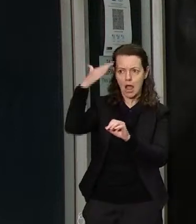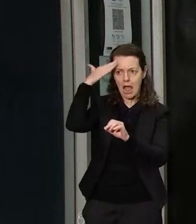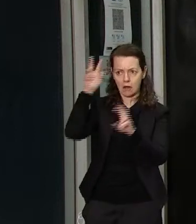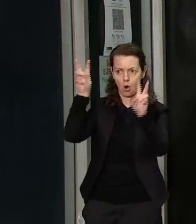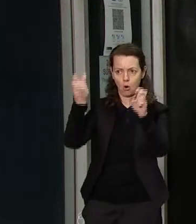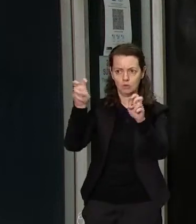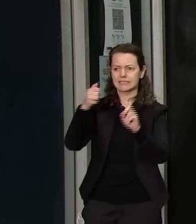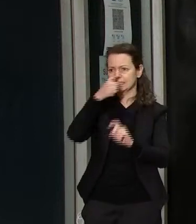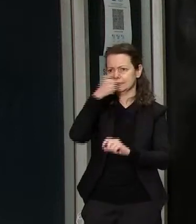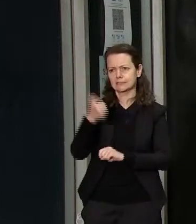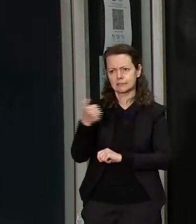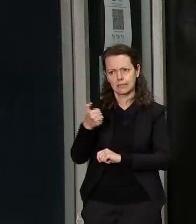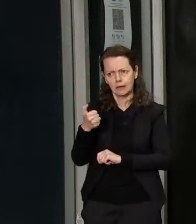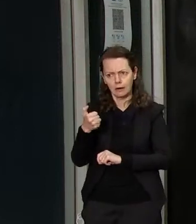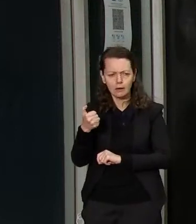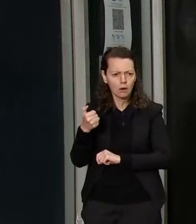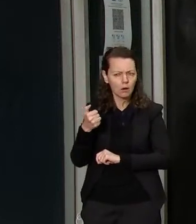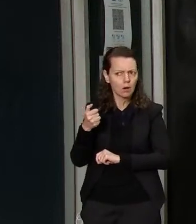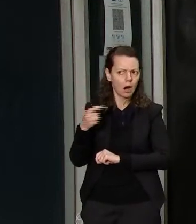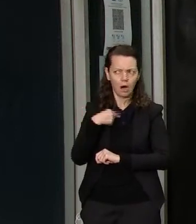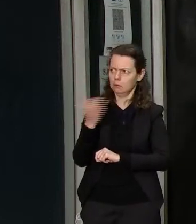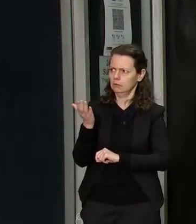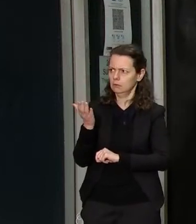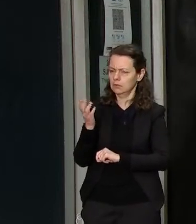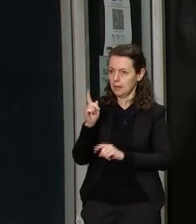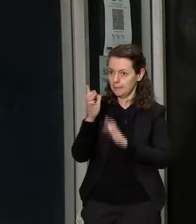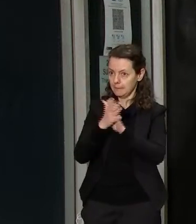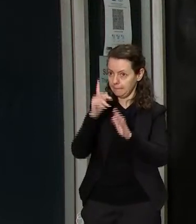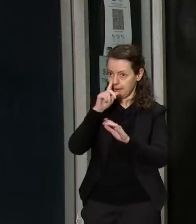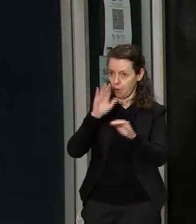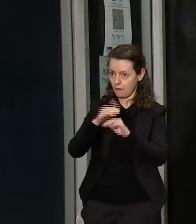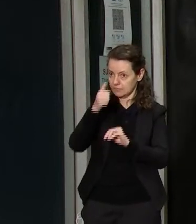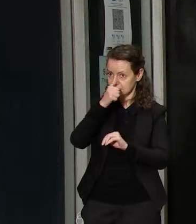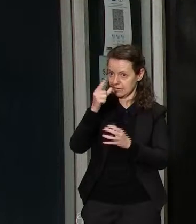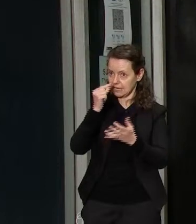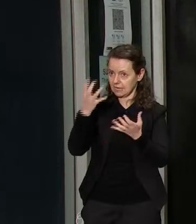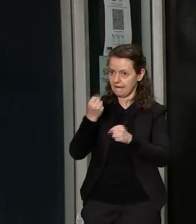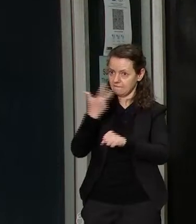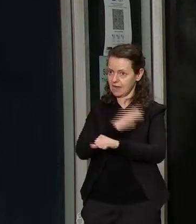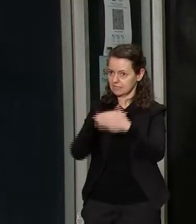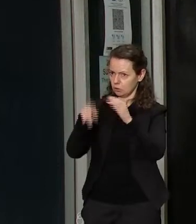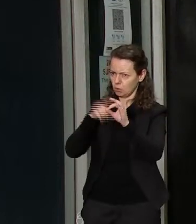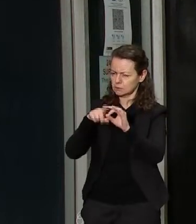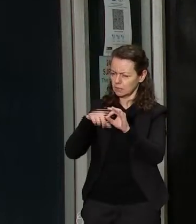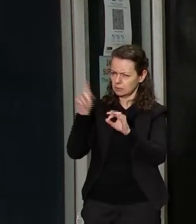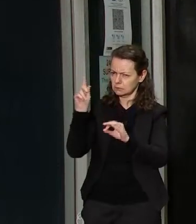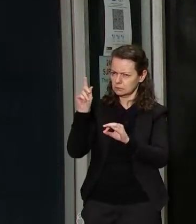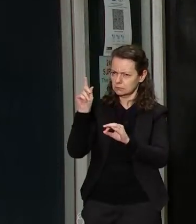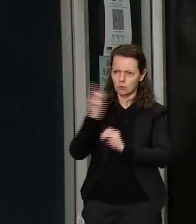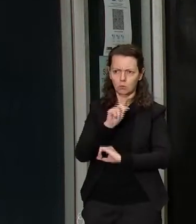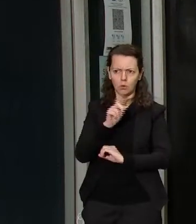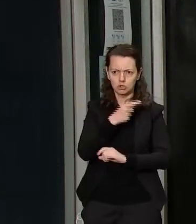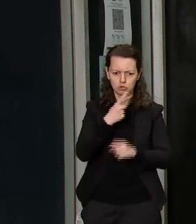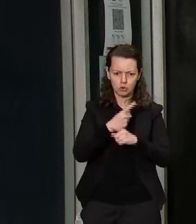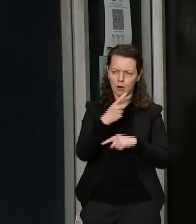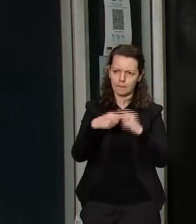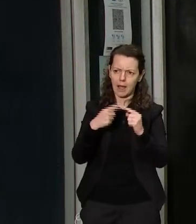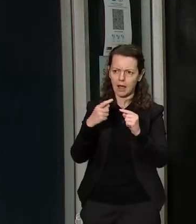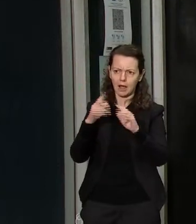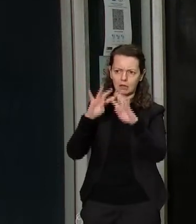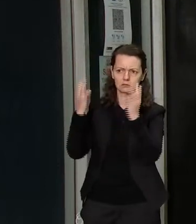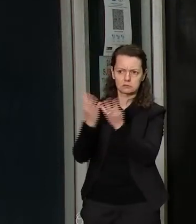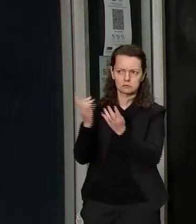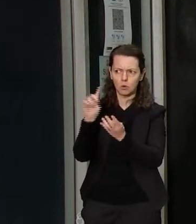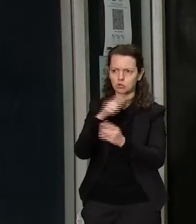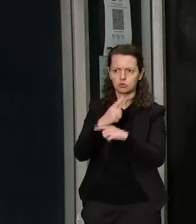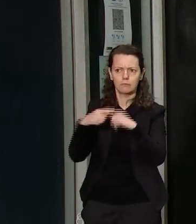just yet to clarify whether she meant that anyone over 16 can get a vaccine or not. But is there any discussion around that?